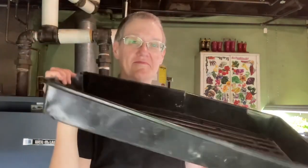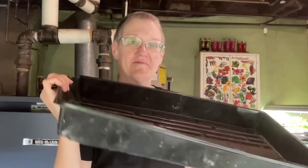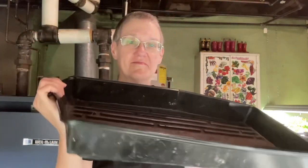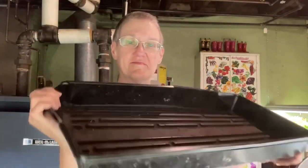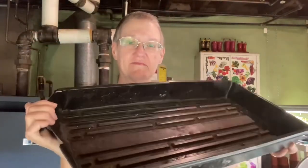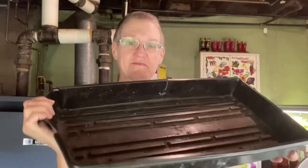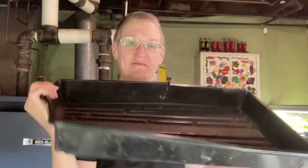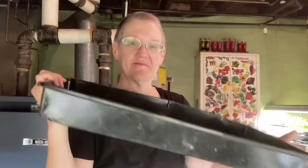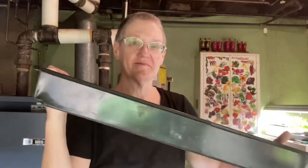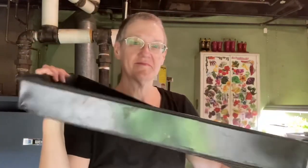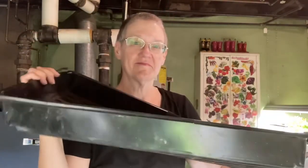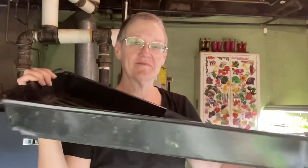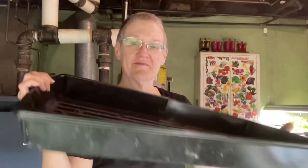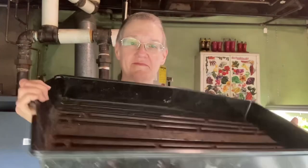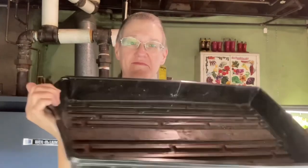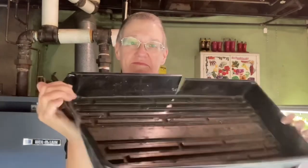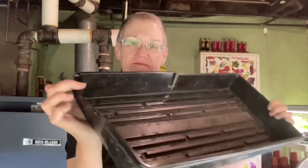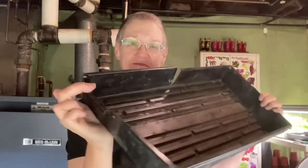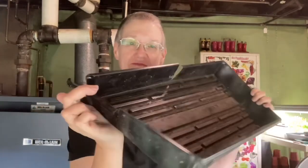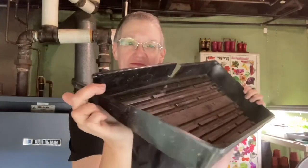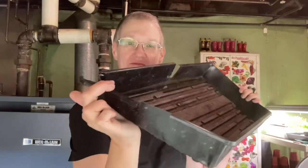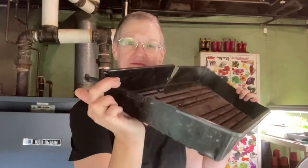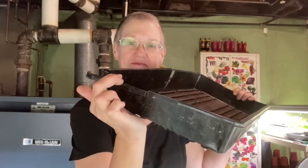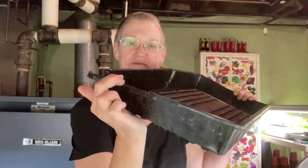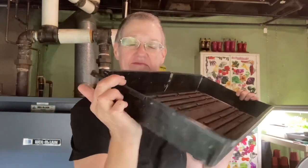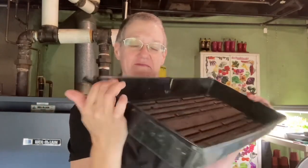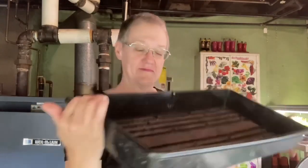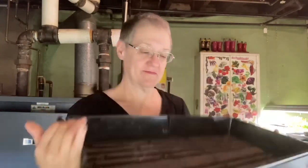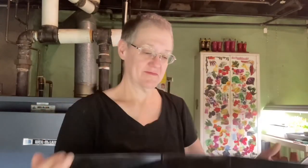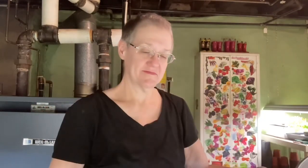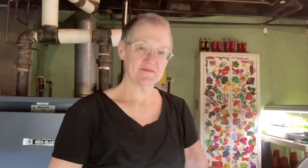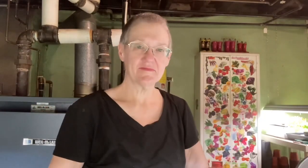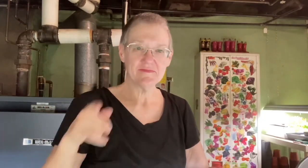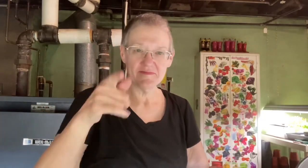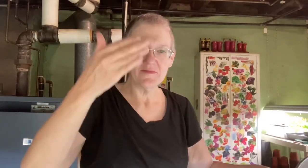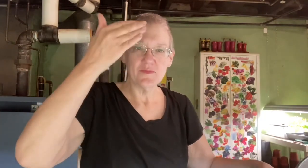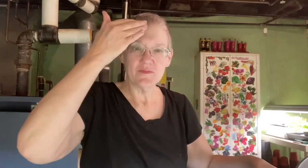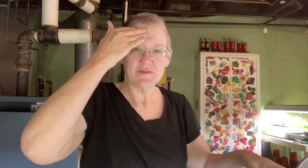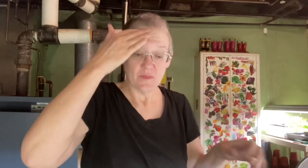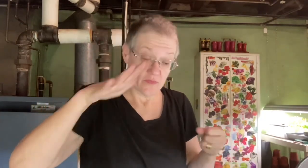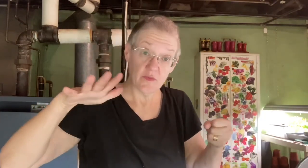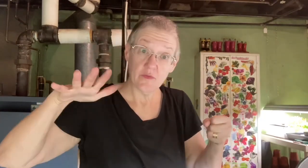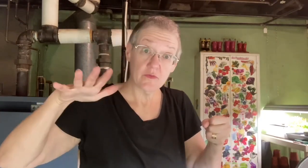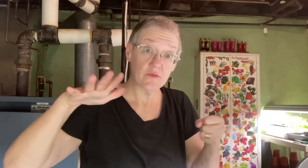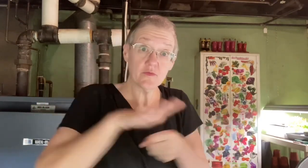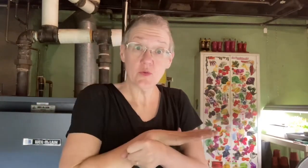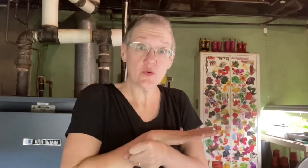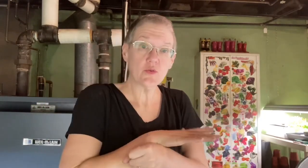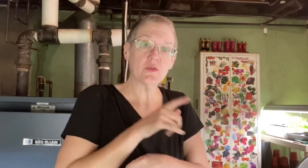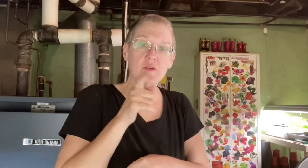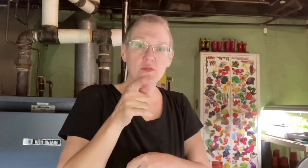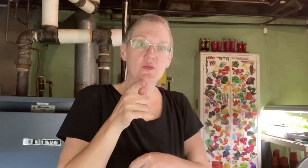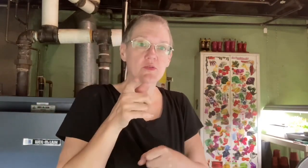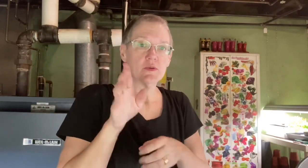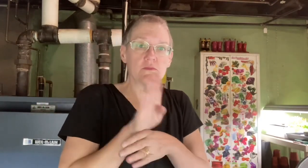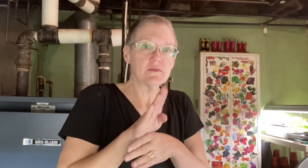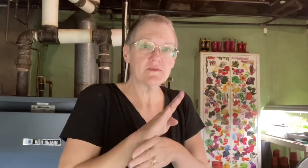me show you this one. You know how you get them all full and they're heavy